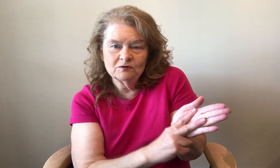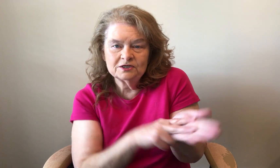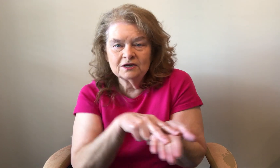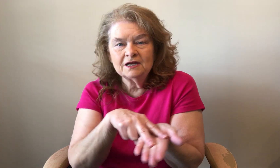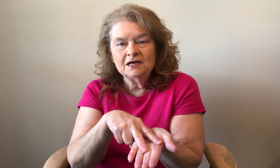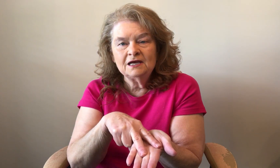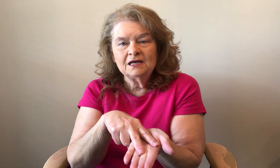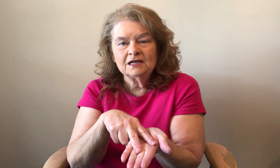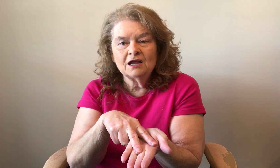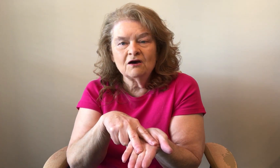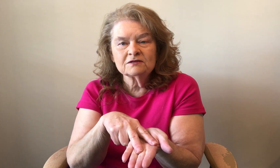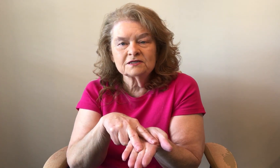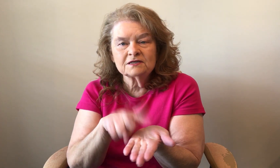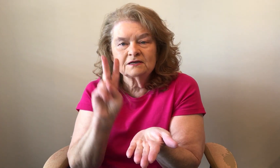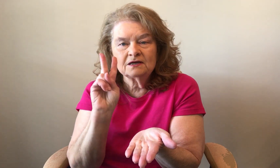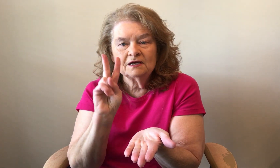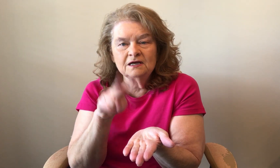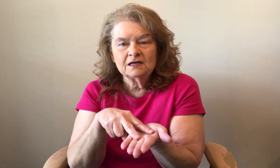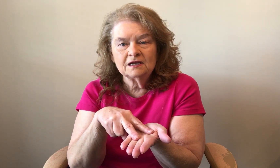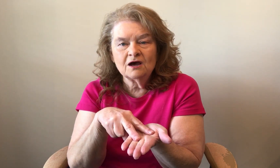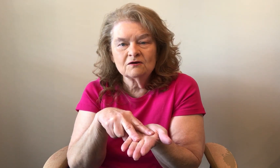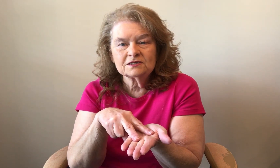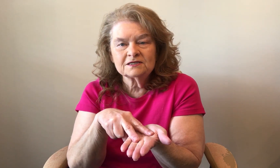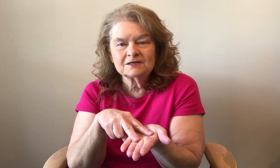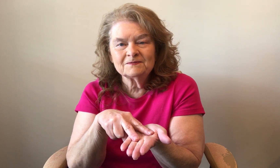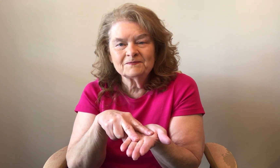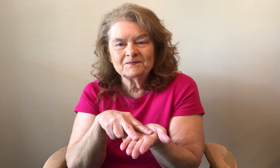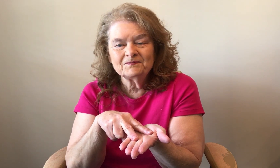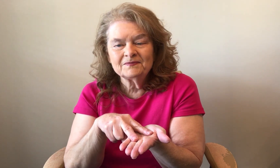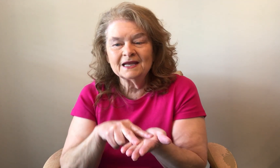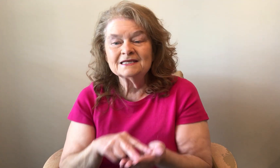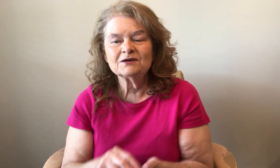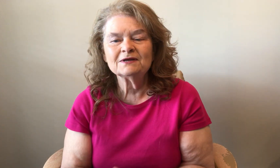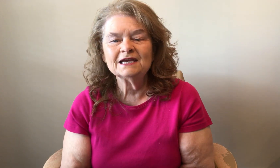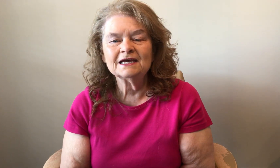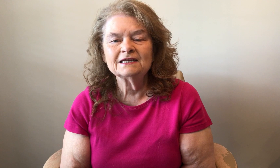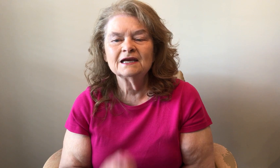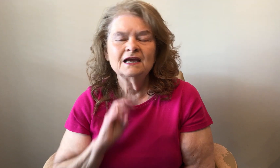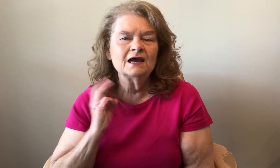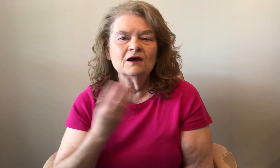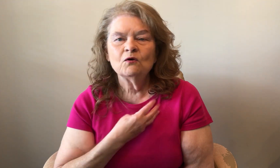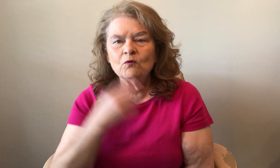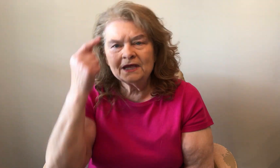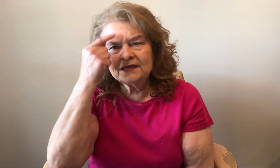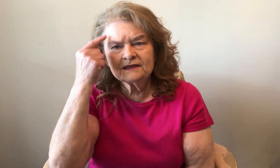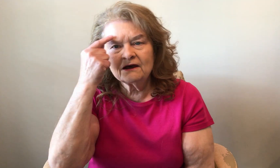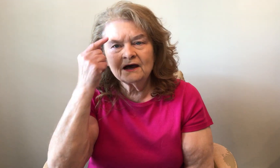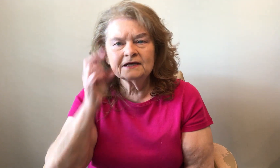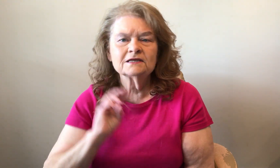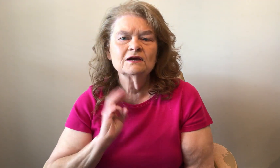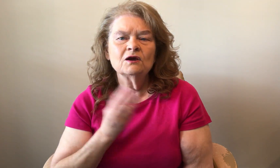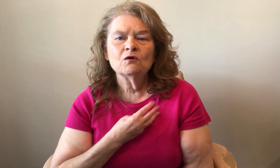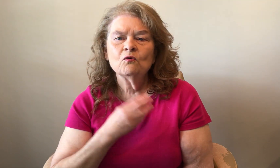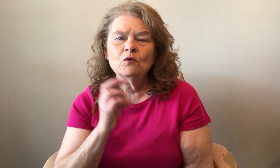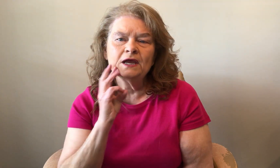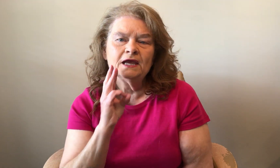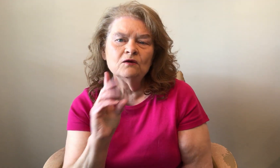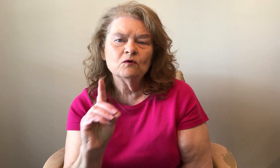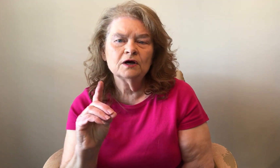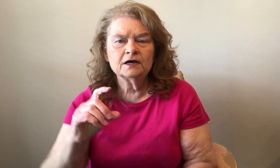you. Lost, lost. So again, we thought we would